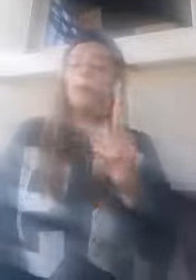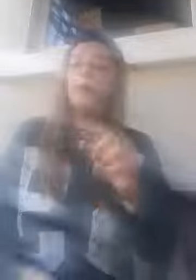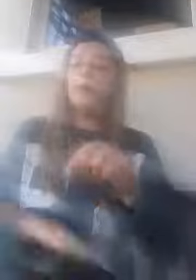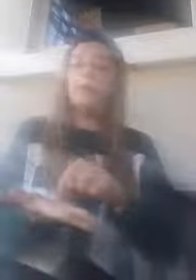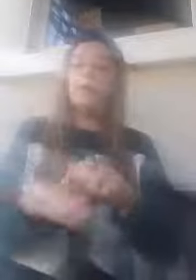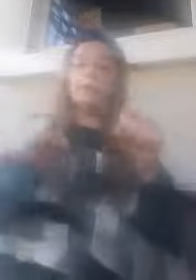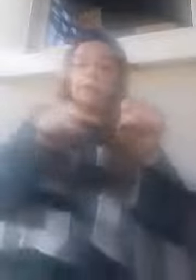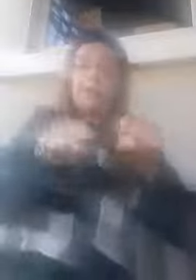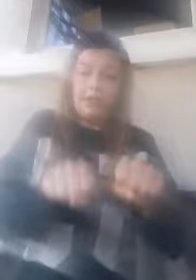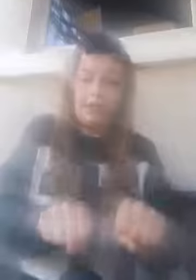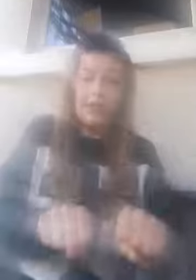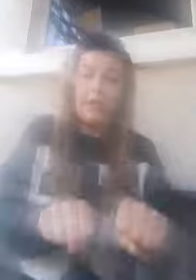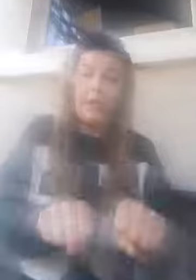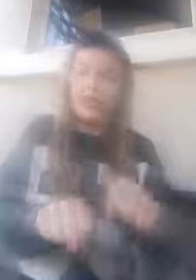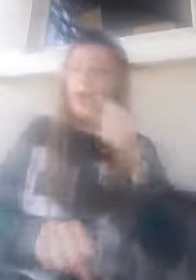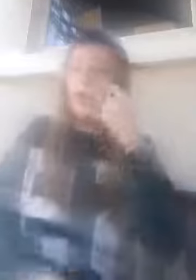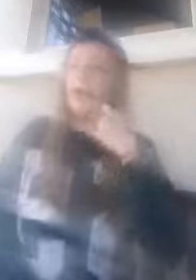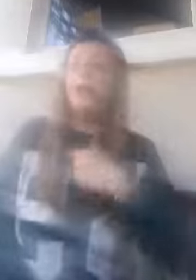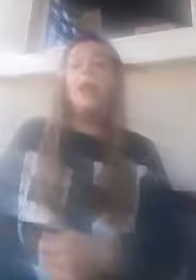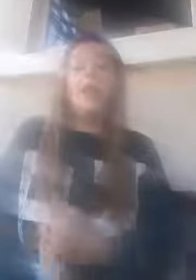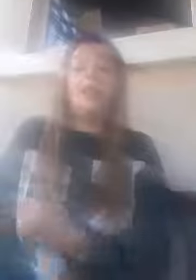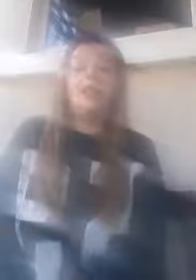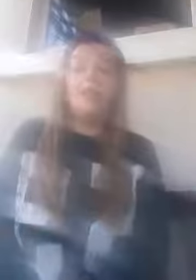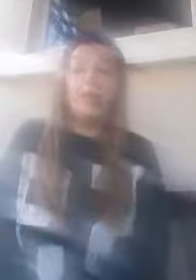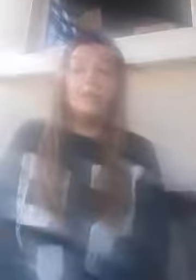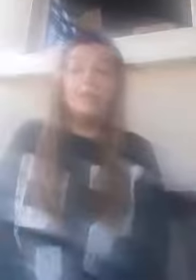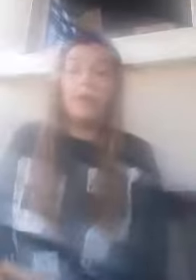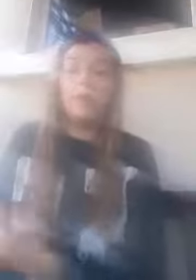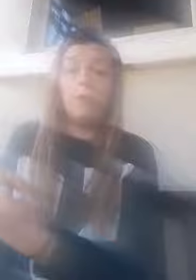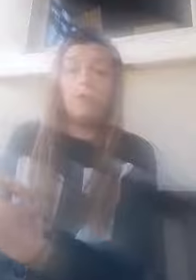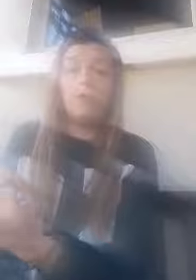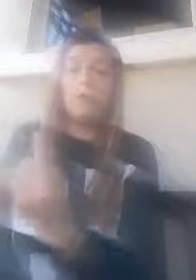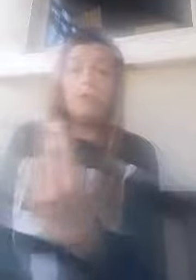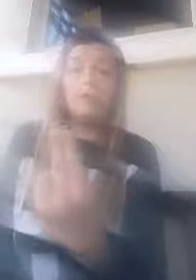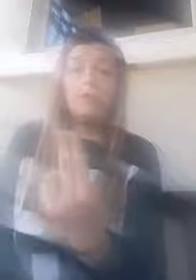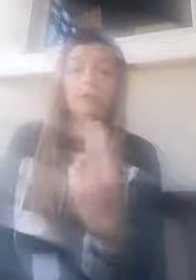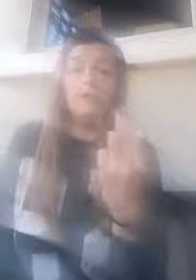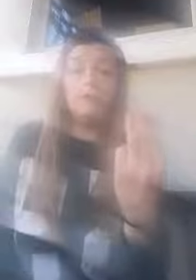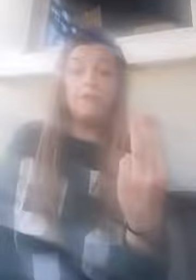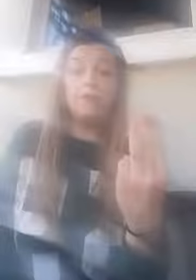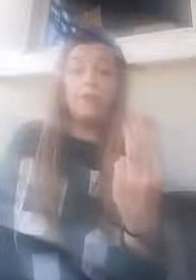one tiny chair. And she counted them, one, two, three.